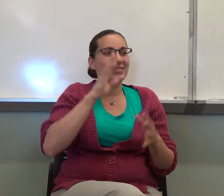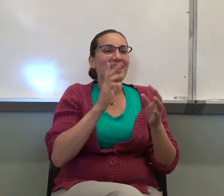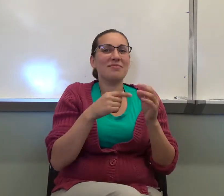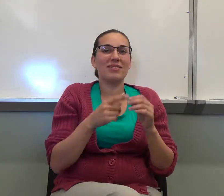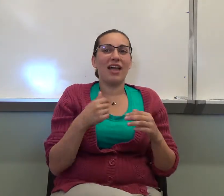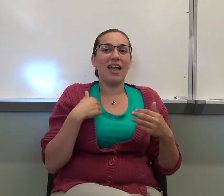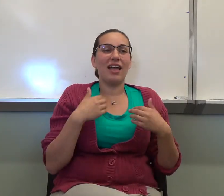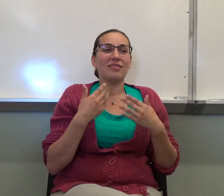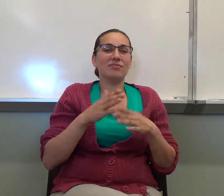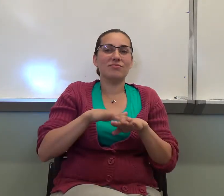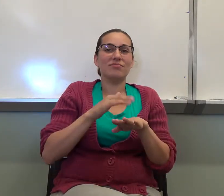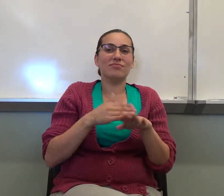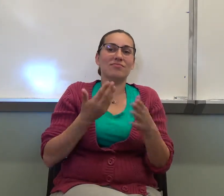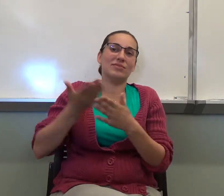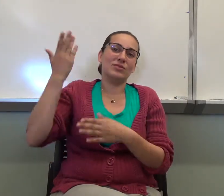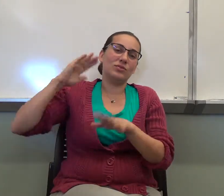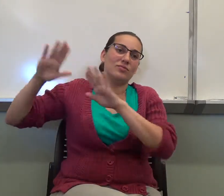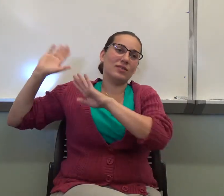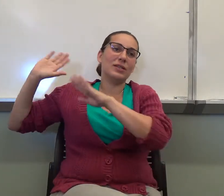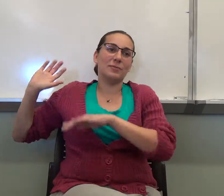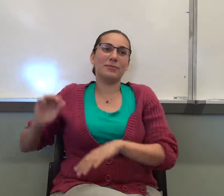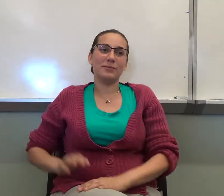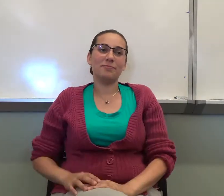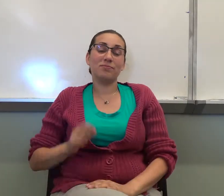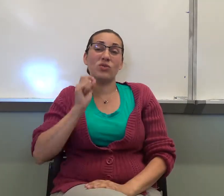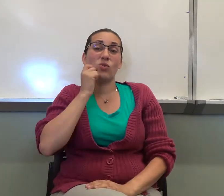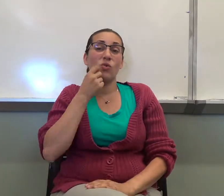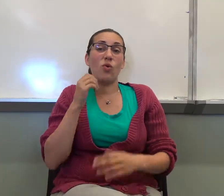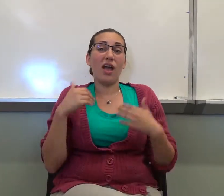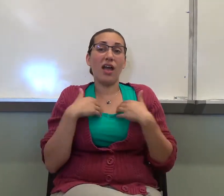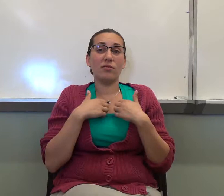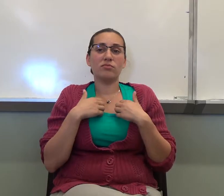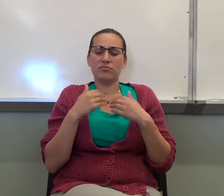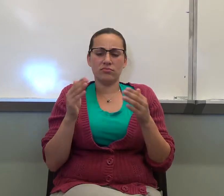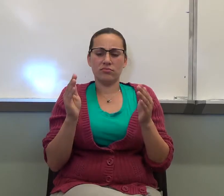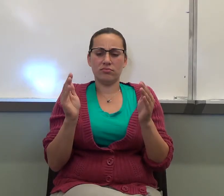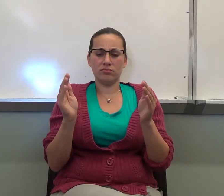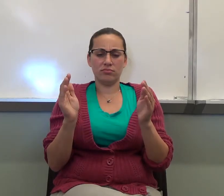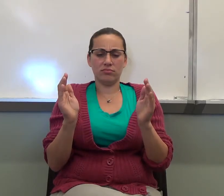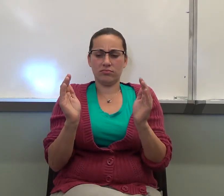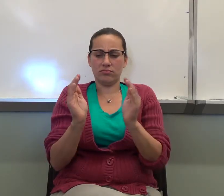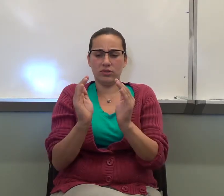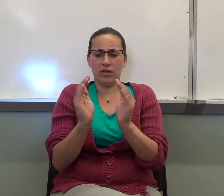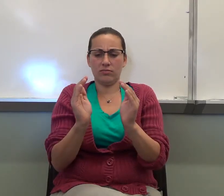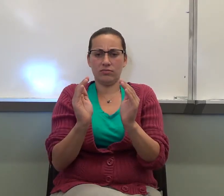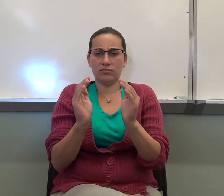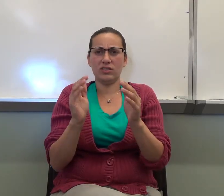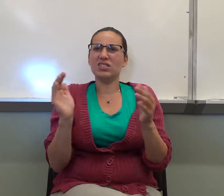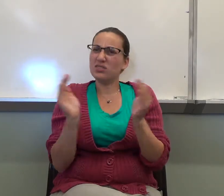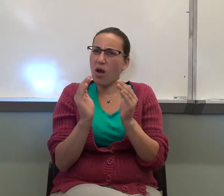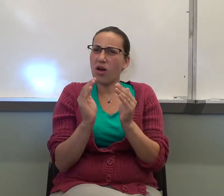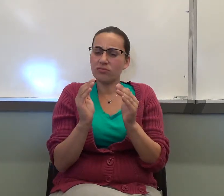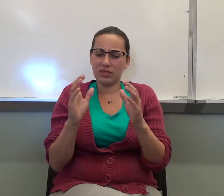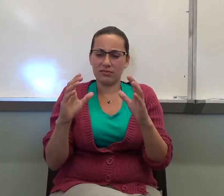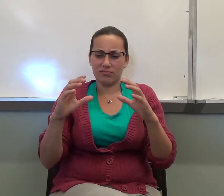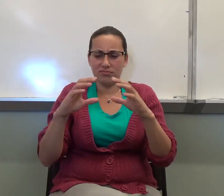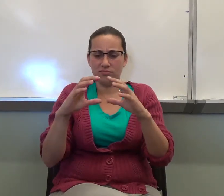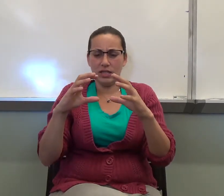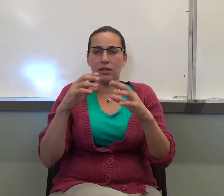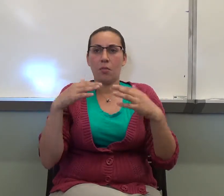is a positive b. And likewise, this becomes subtract. The opposite of that is a positive 3c.